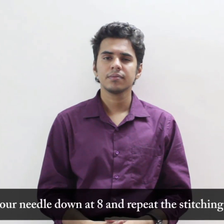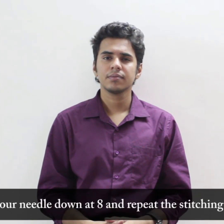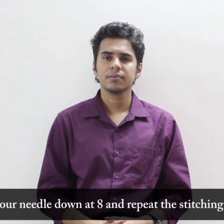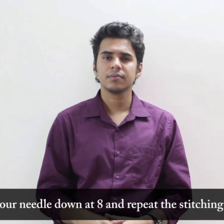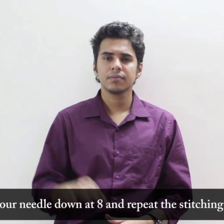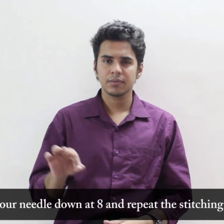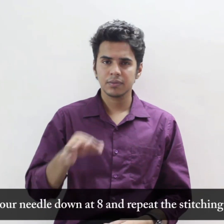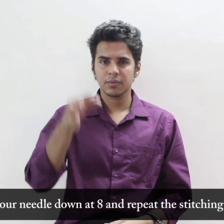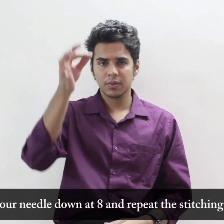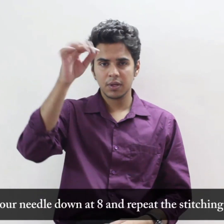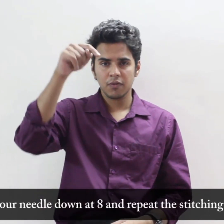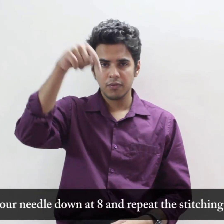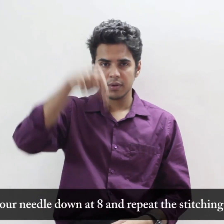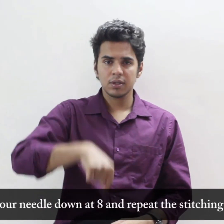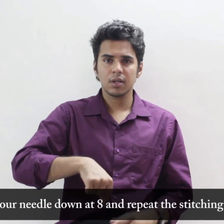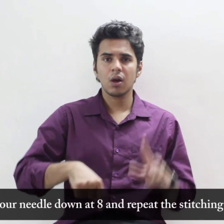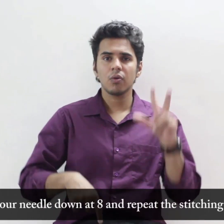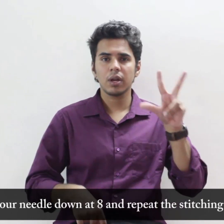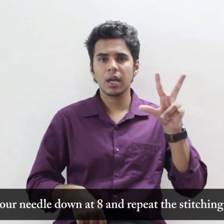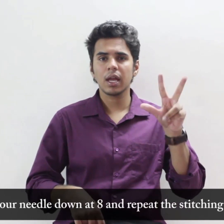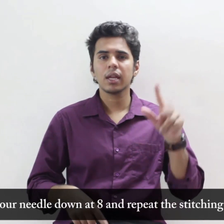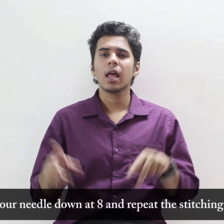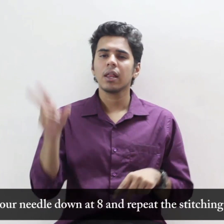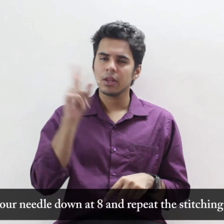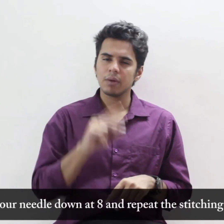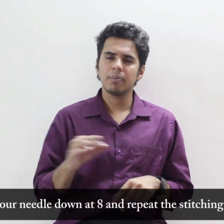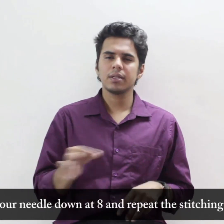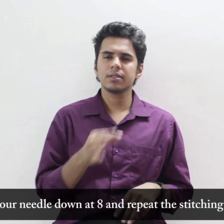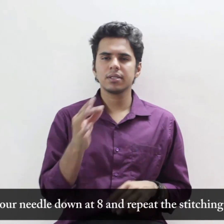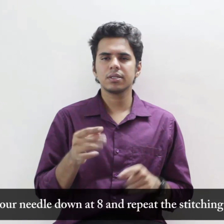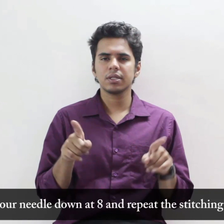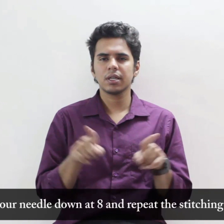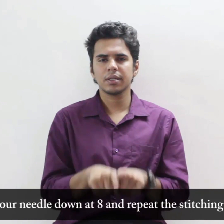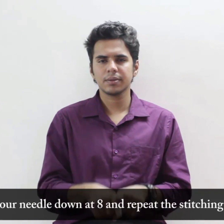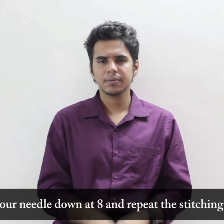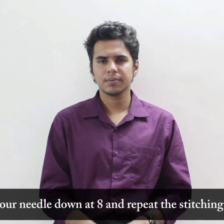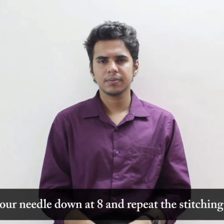Bring your needle down at 8 and repeat the stitching sequence.